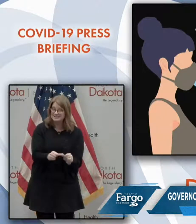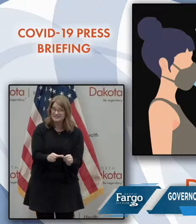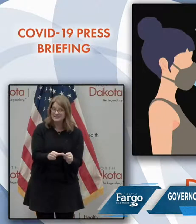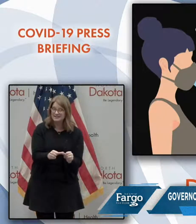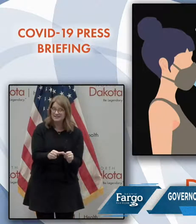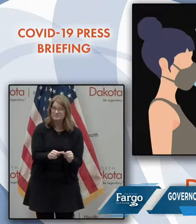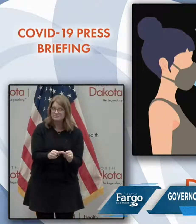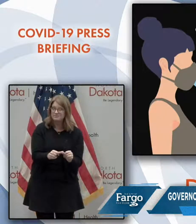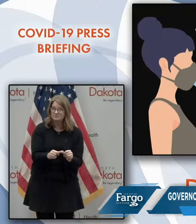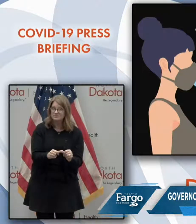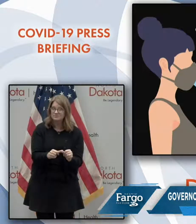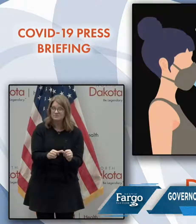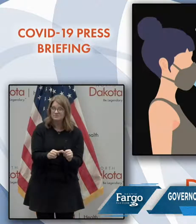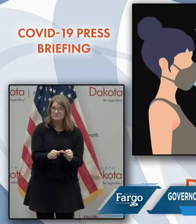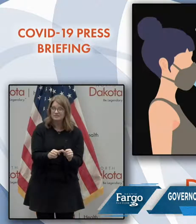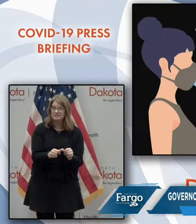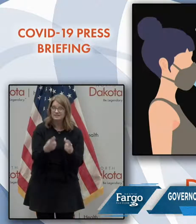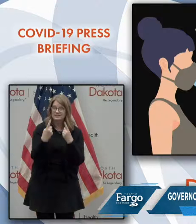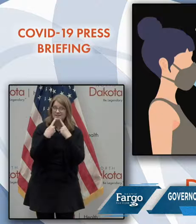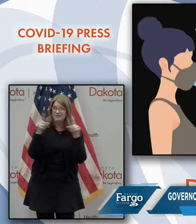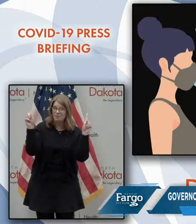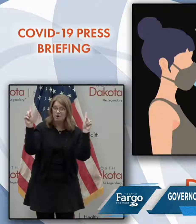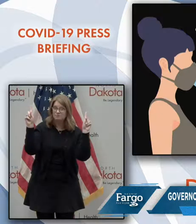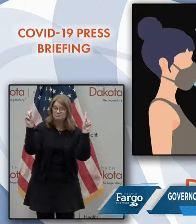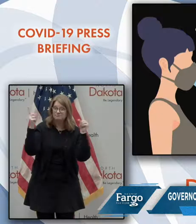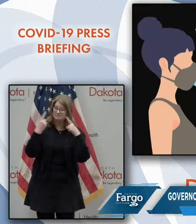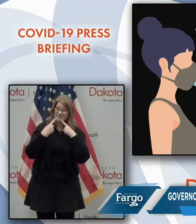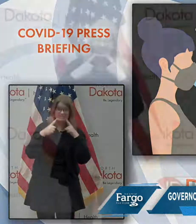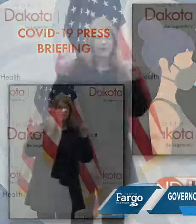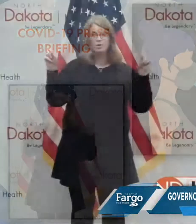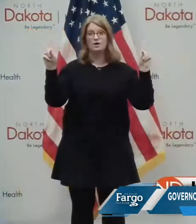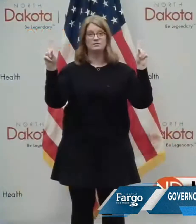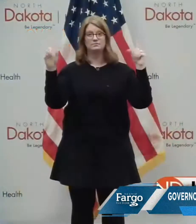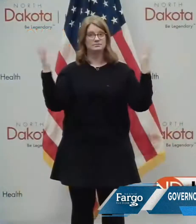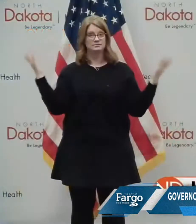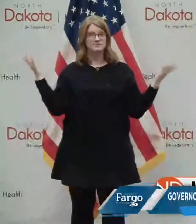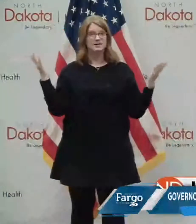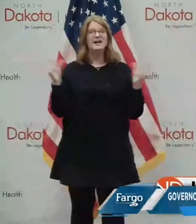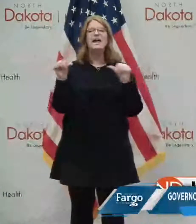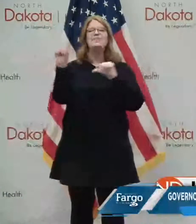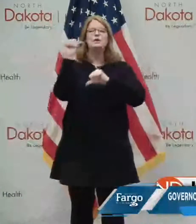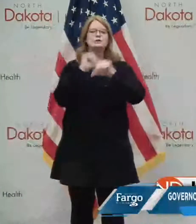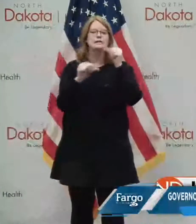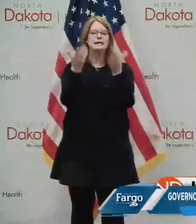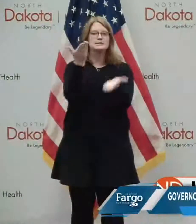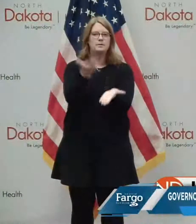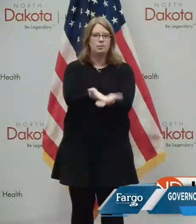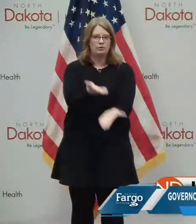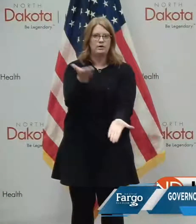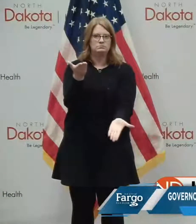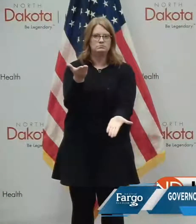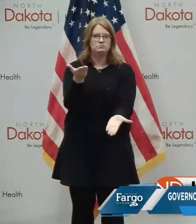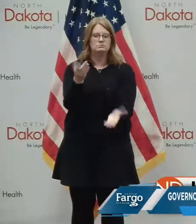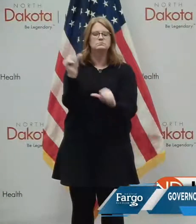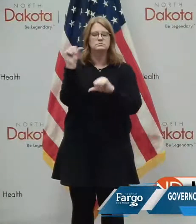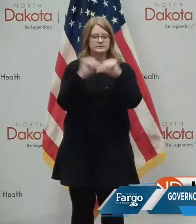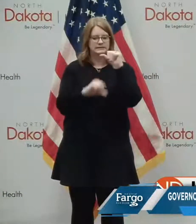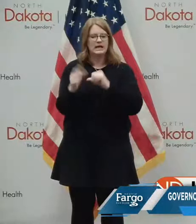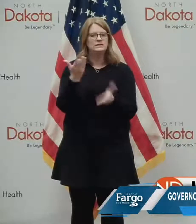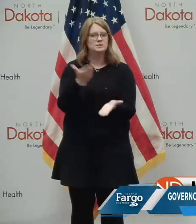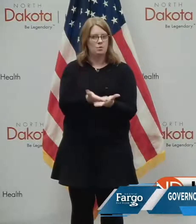that they are highly effective, and there's good science to back that. So